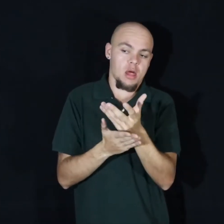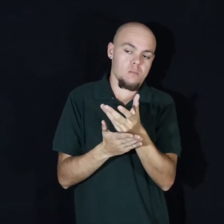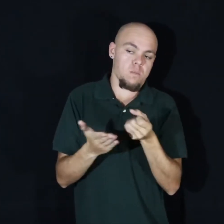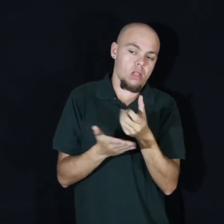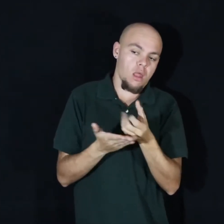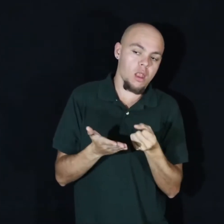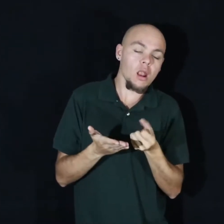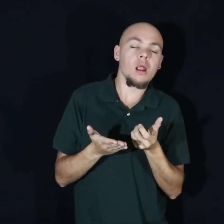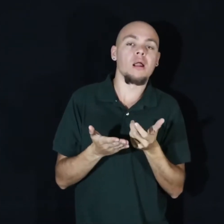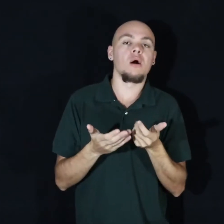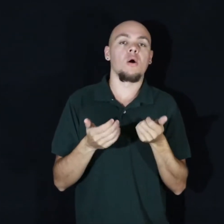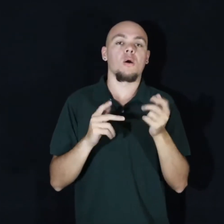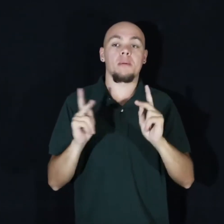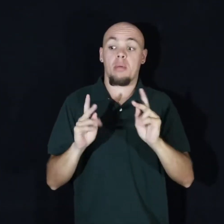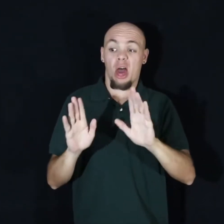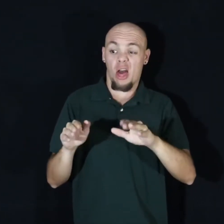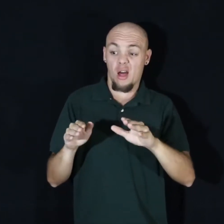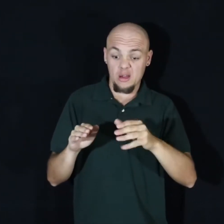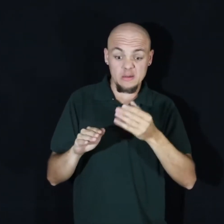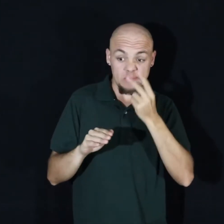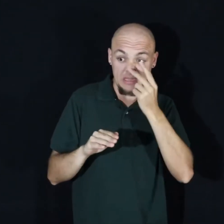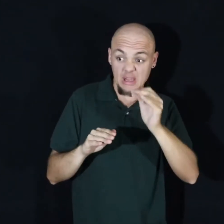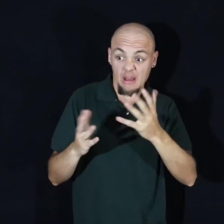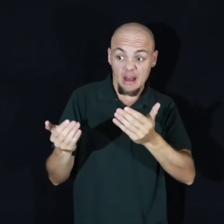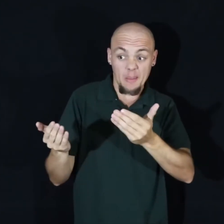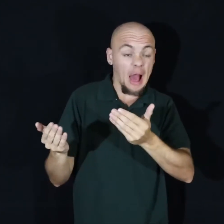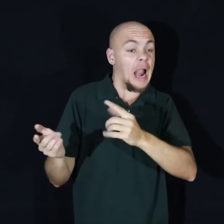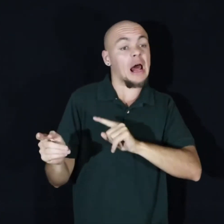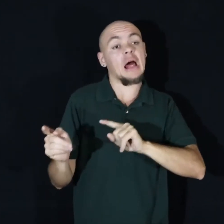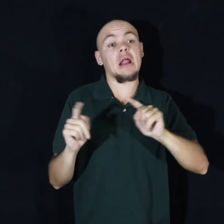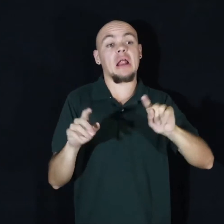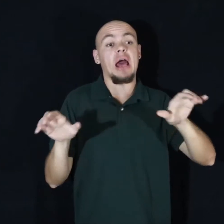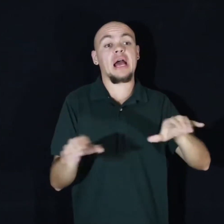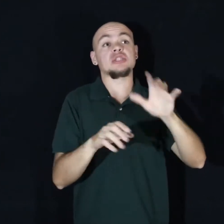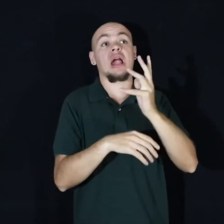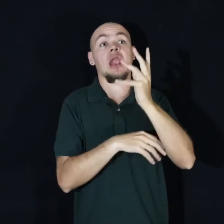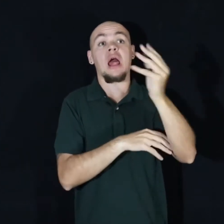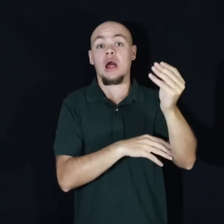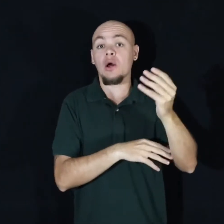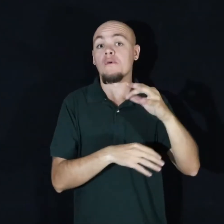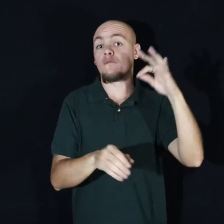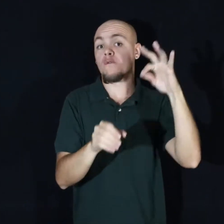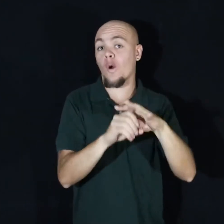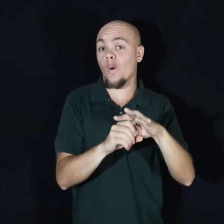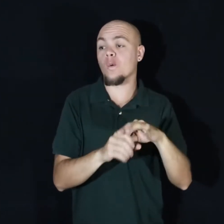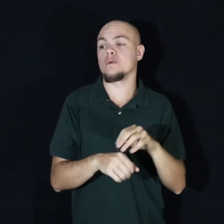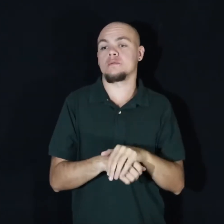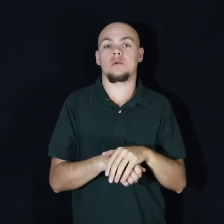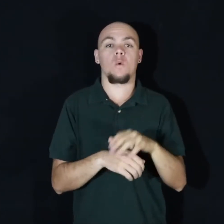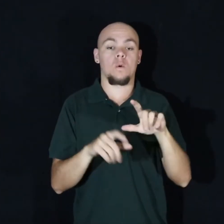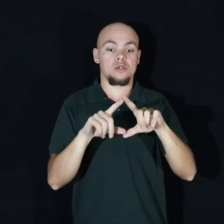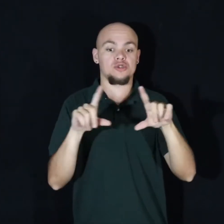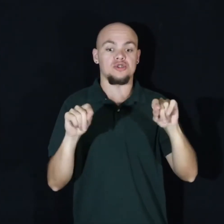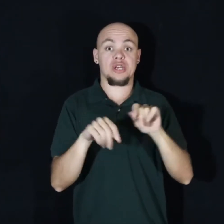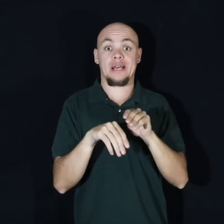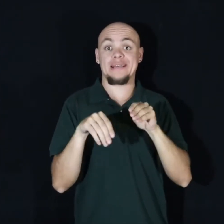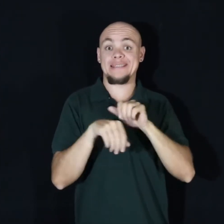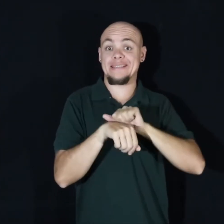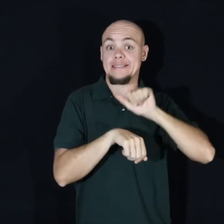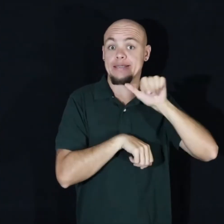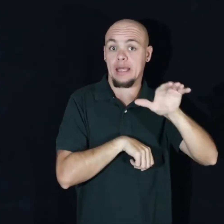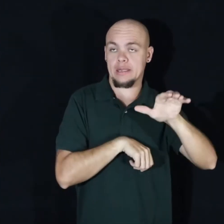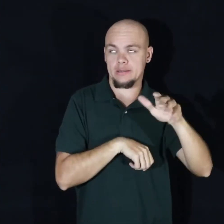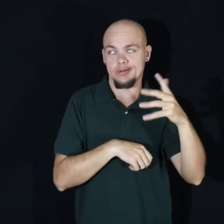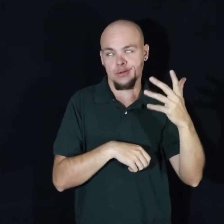fundraising or to get people all riled up to get them to do some kind of actions, either to go out and vote or